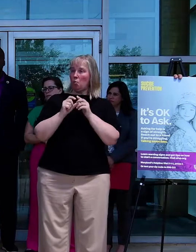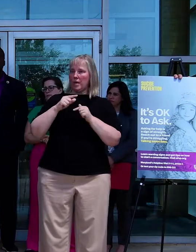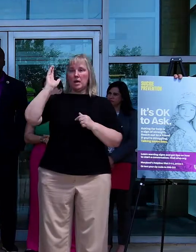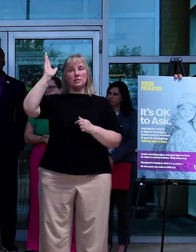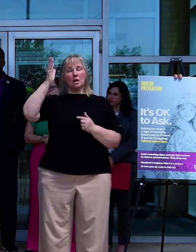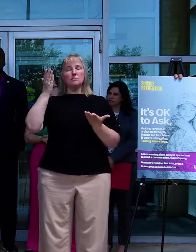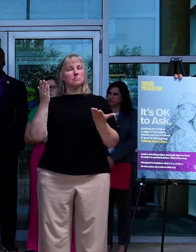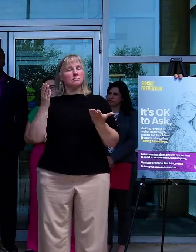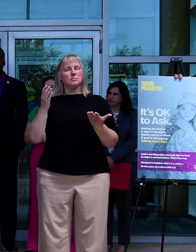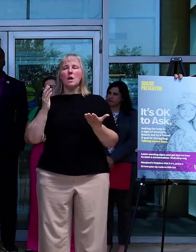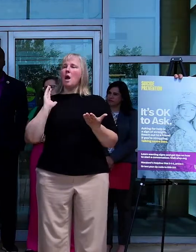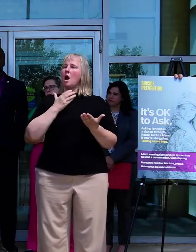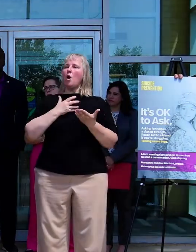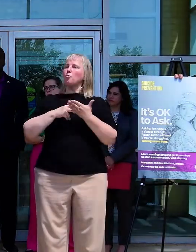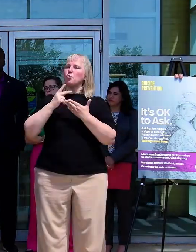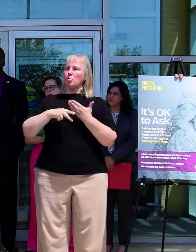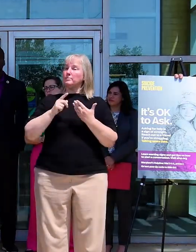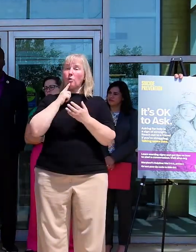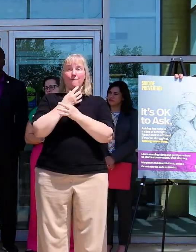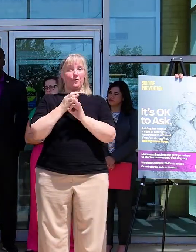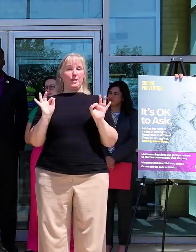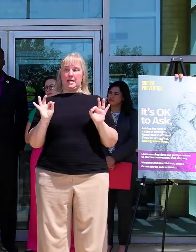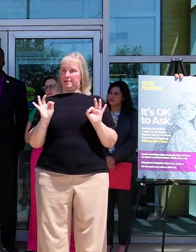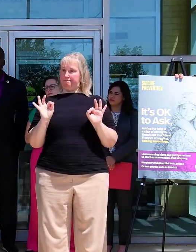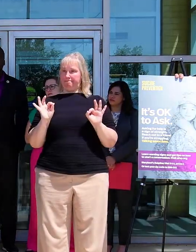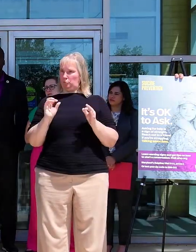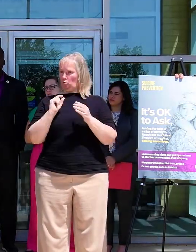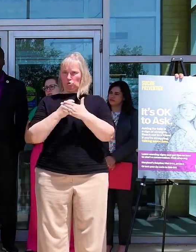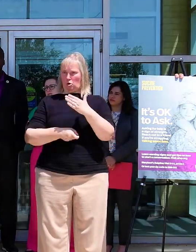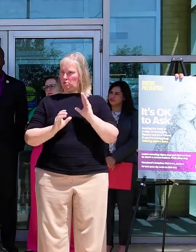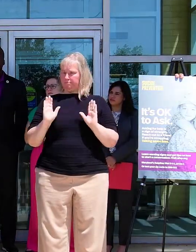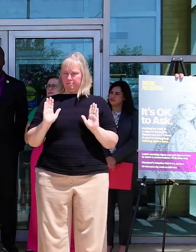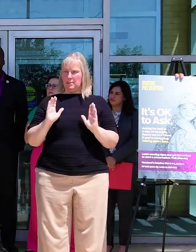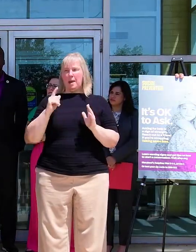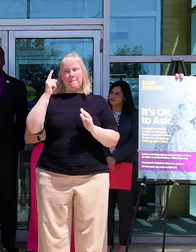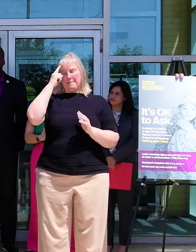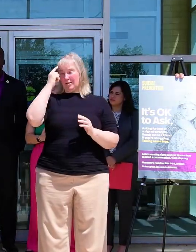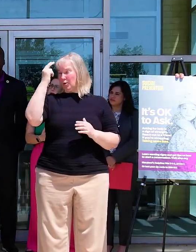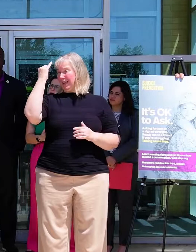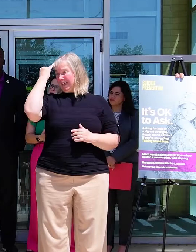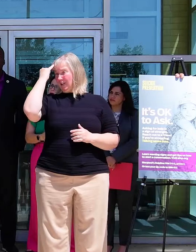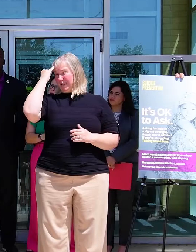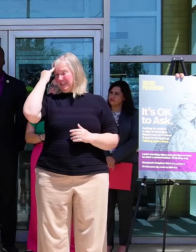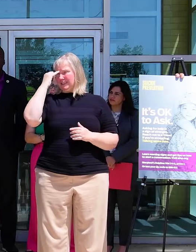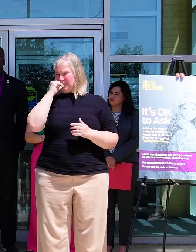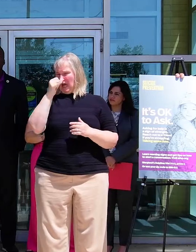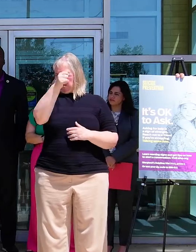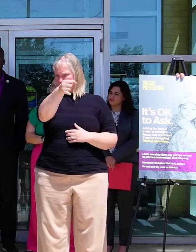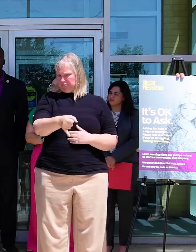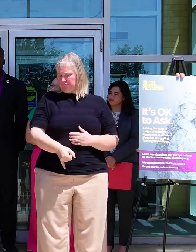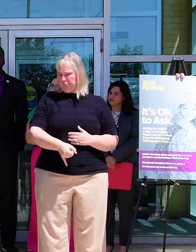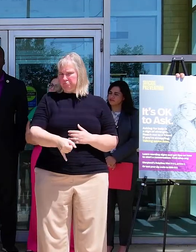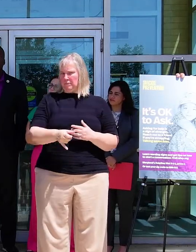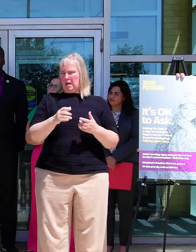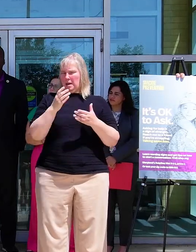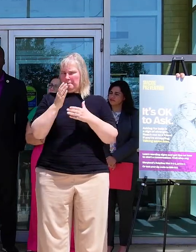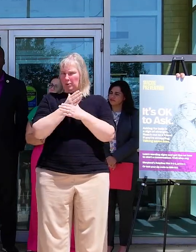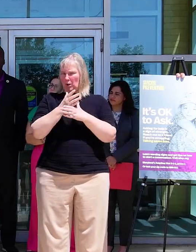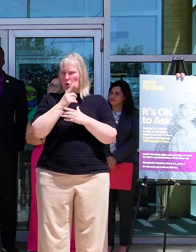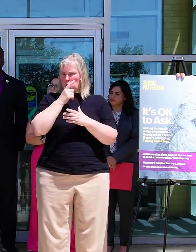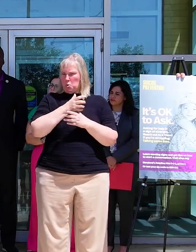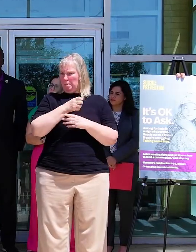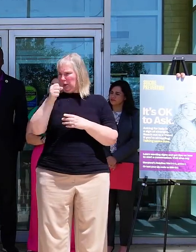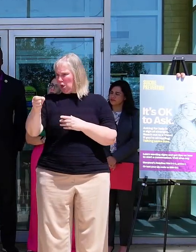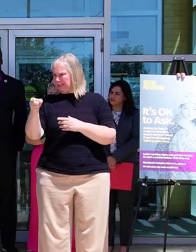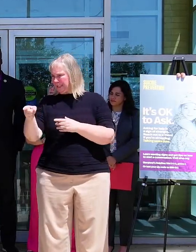this is that our programs are free of charge. Mental illness does not delineate between who belongs in what groups, neither do we.